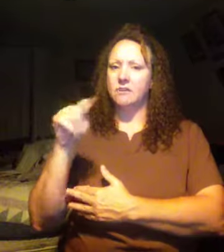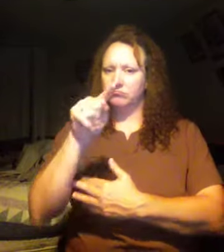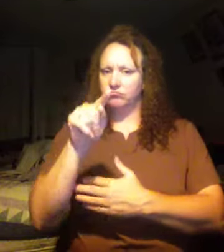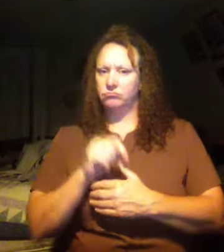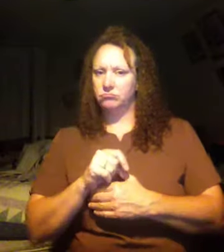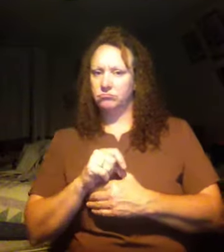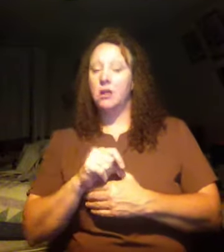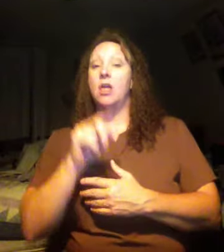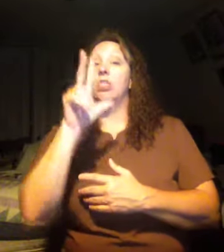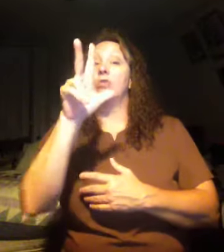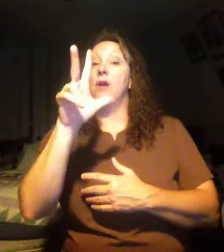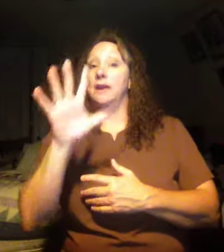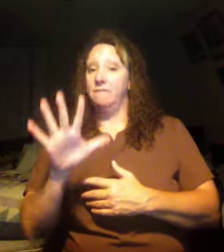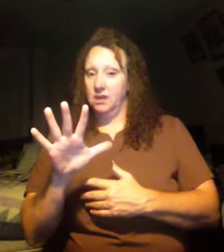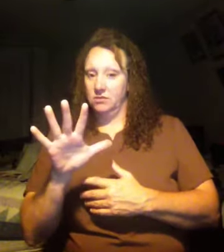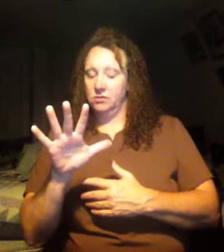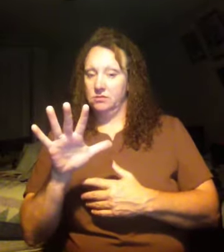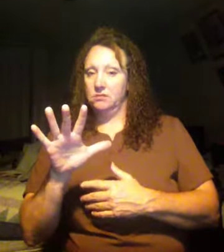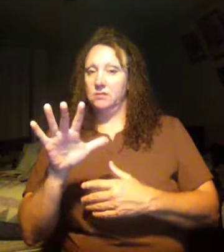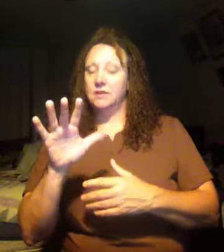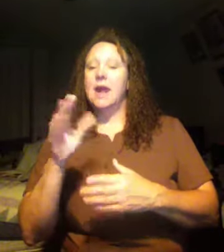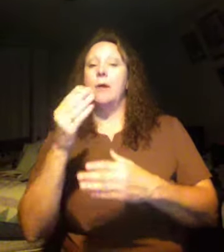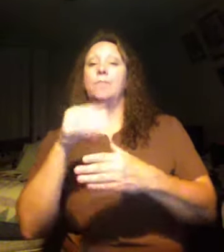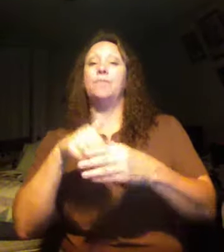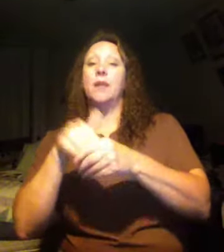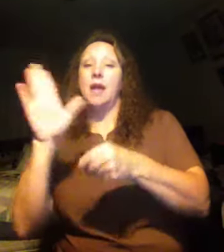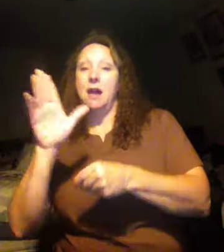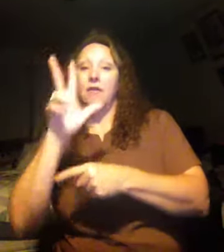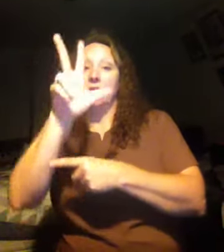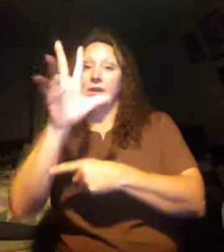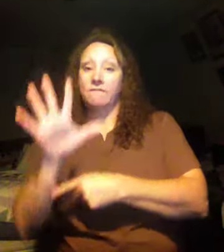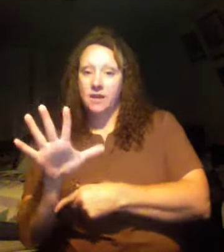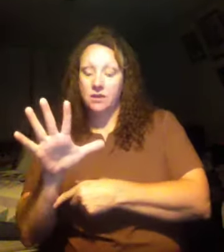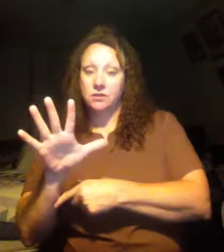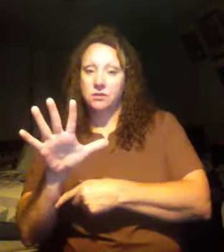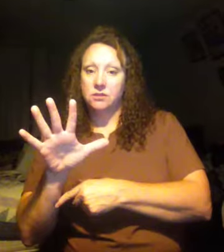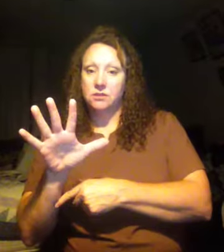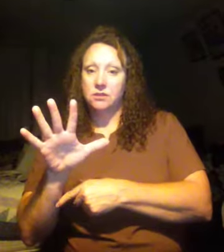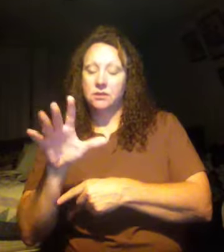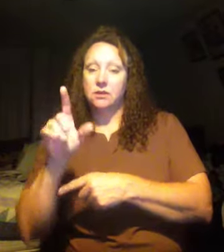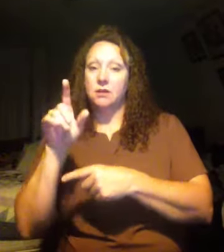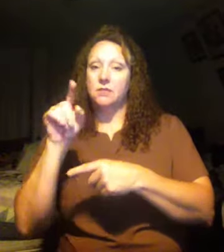3/5. Good. And out of those 3/5, 1/5 were what we call loyalists.